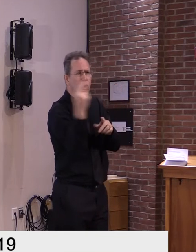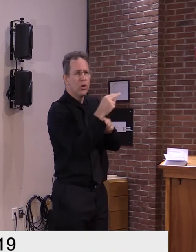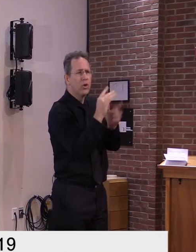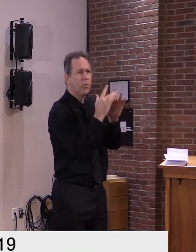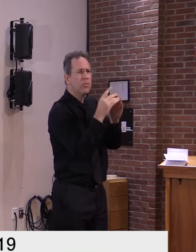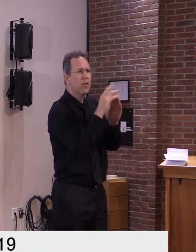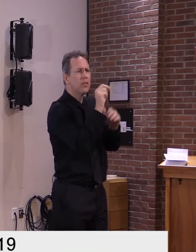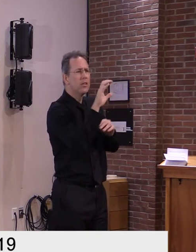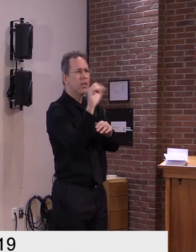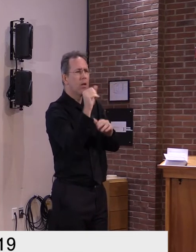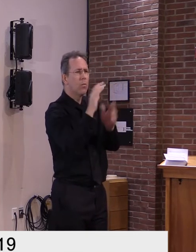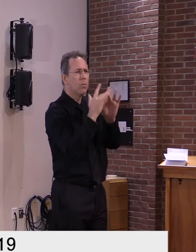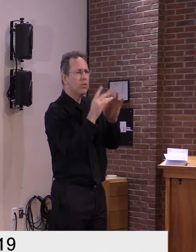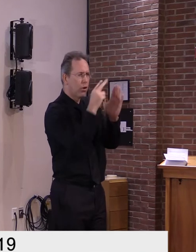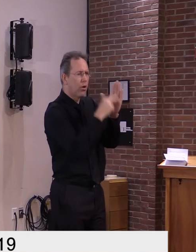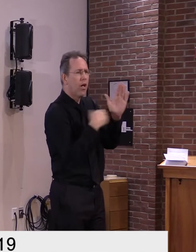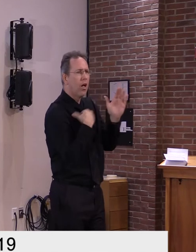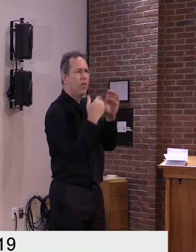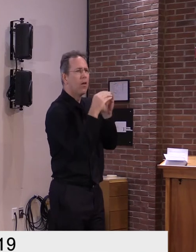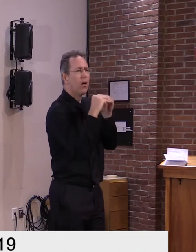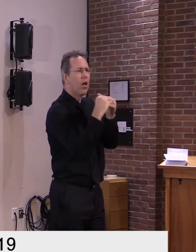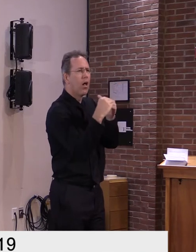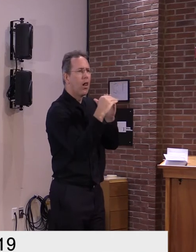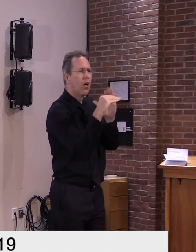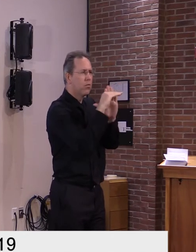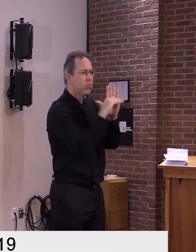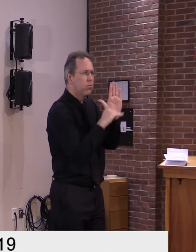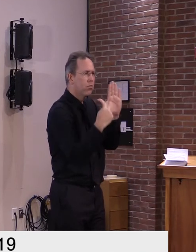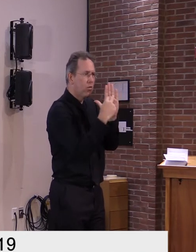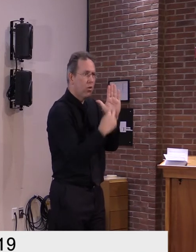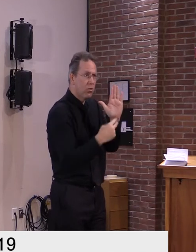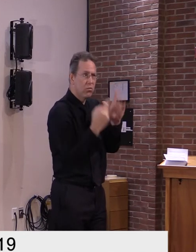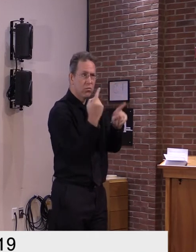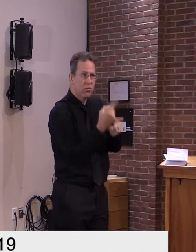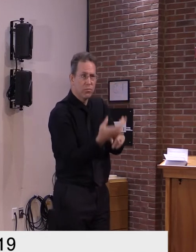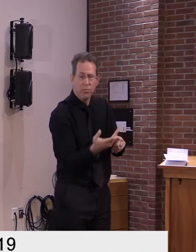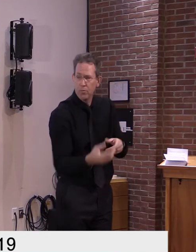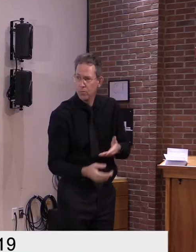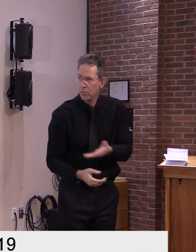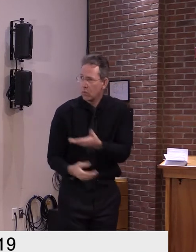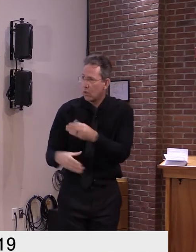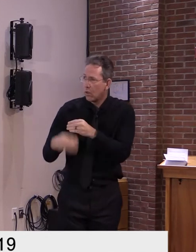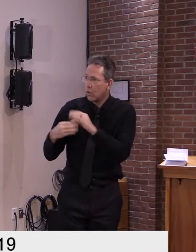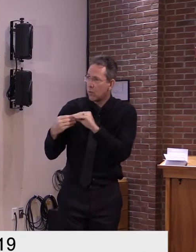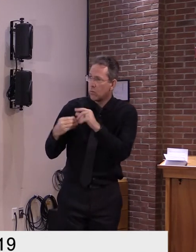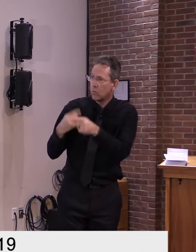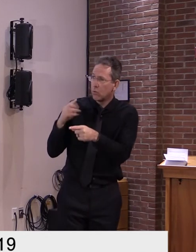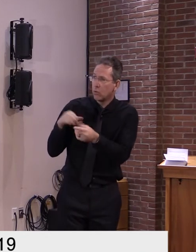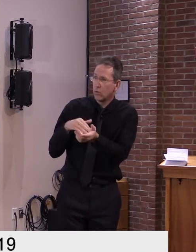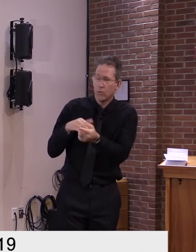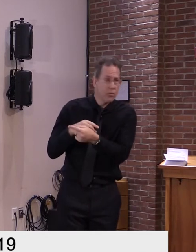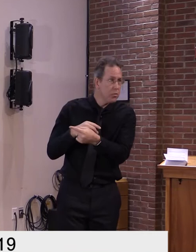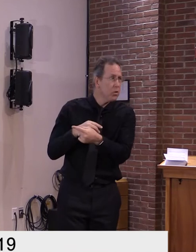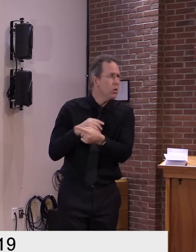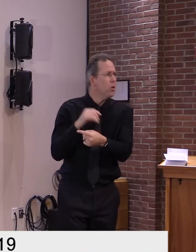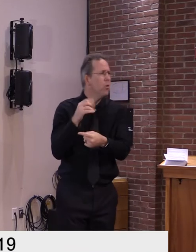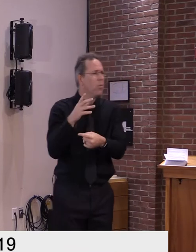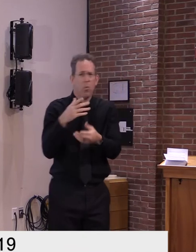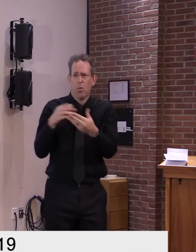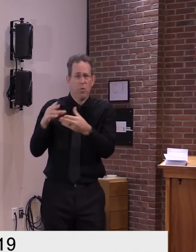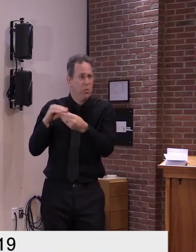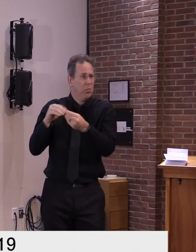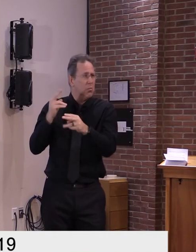is on there. And I don't know if Dr. Levine wants to add anything on that, but yeah. So that was the extensive